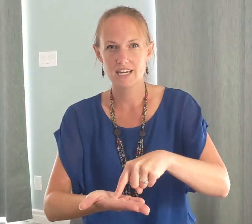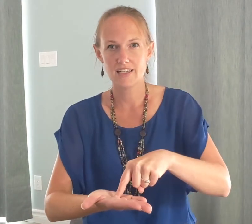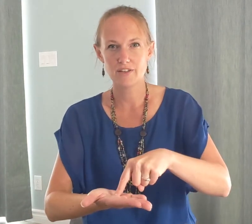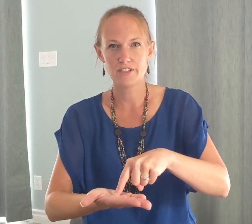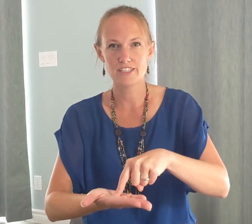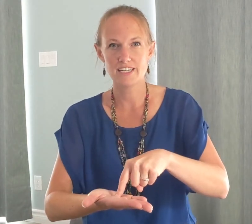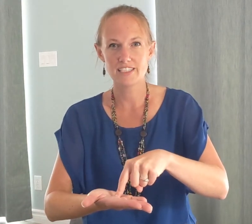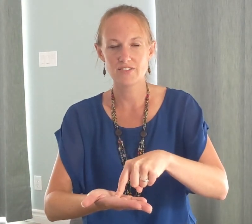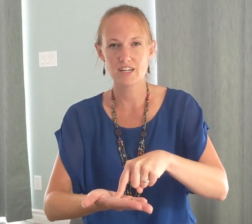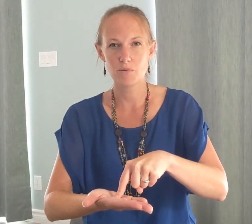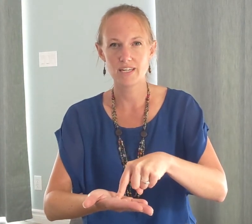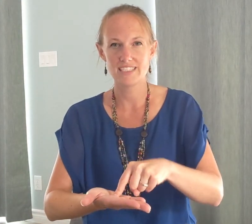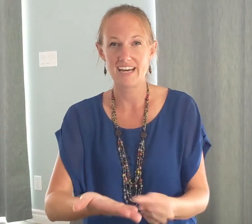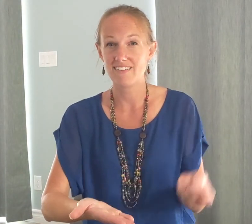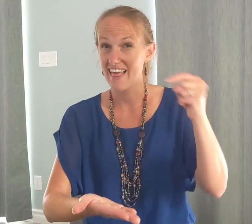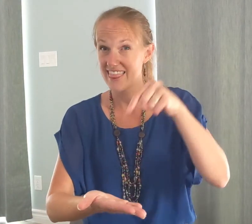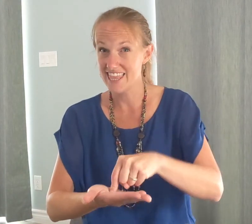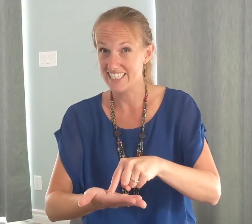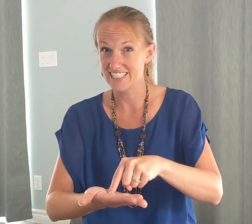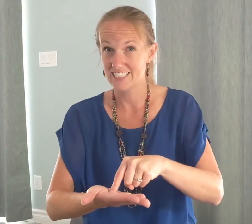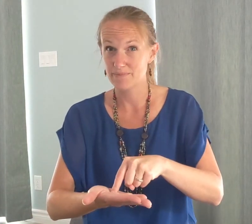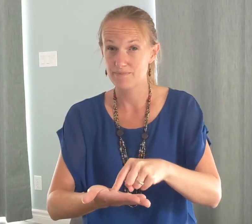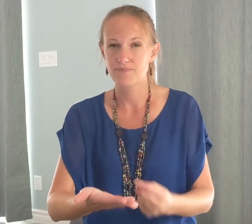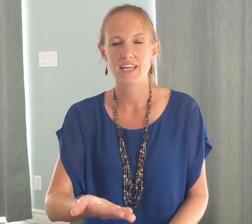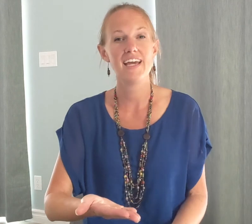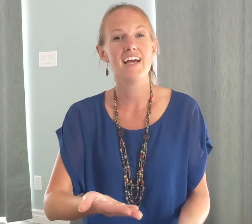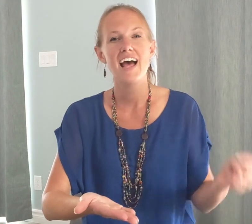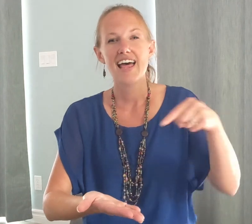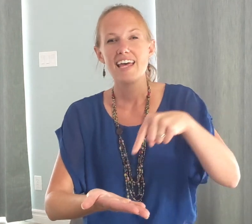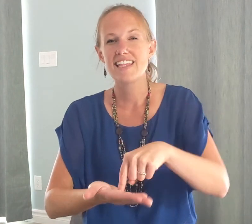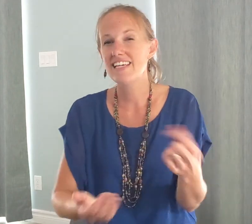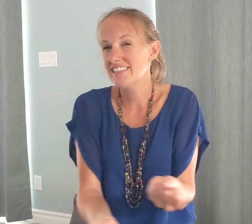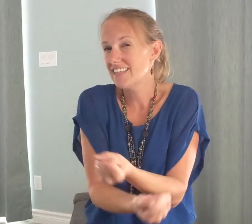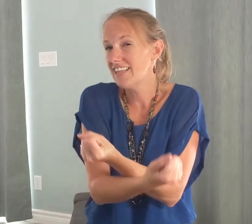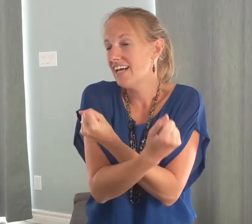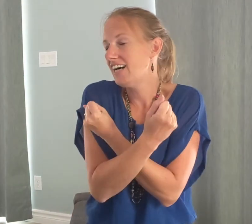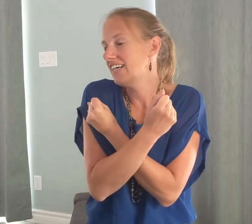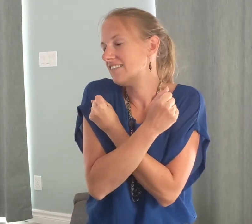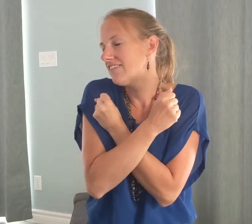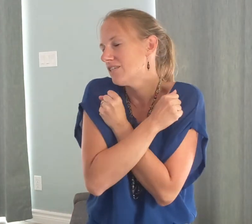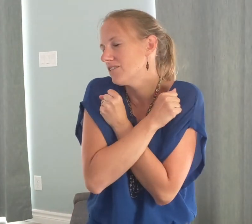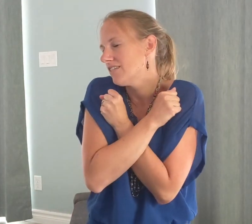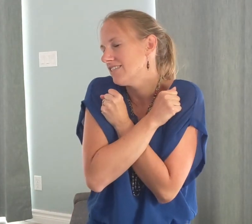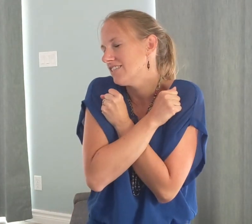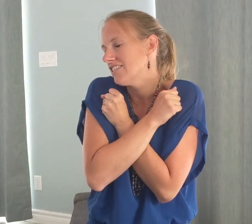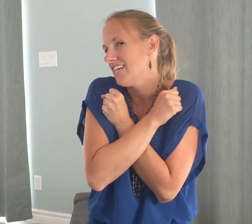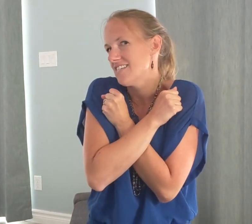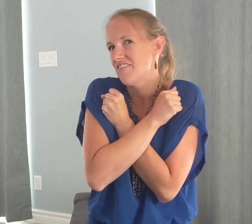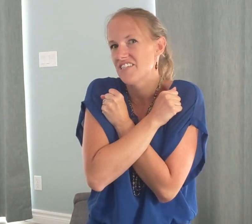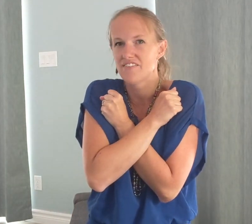and you use your index finger pointing down. This, okay? This love, arms across your chest, give yourself a